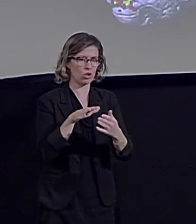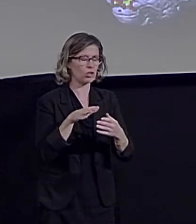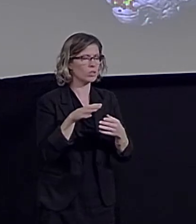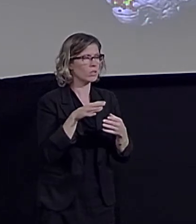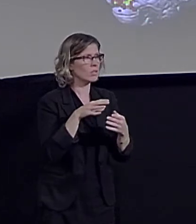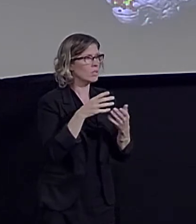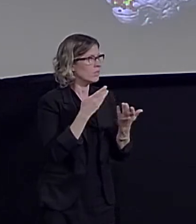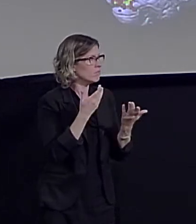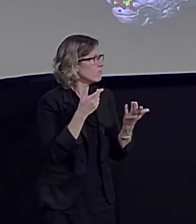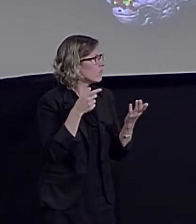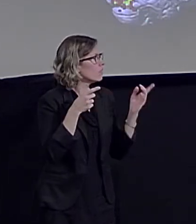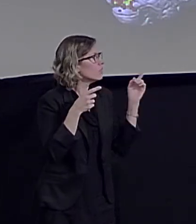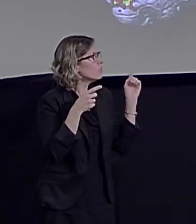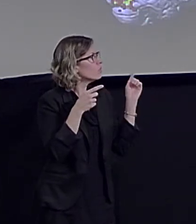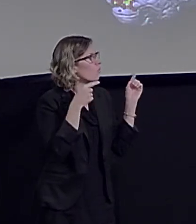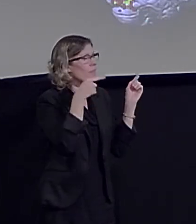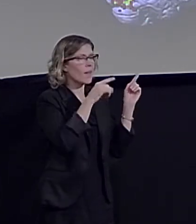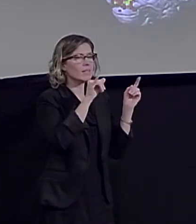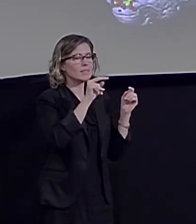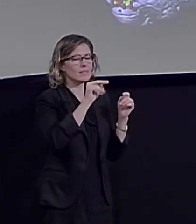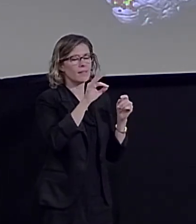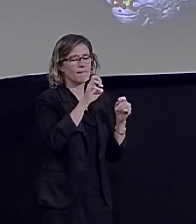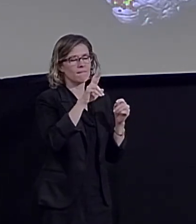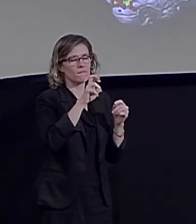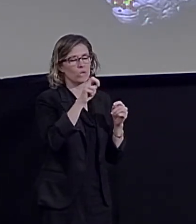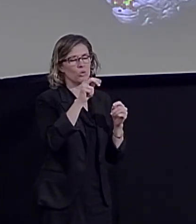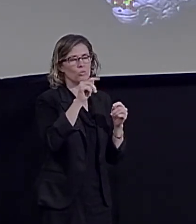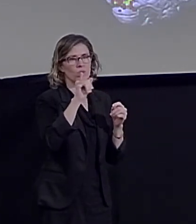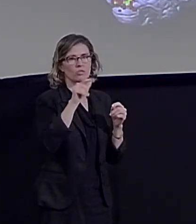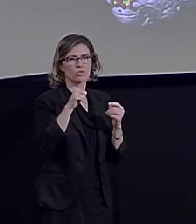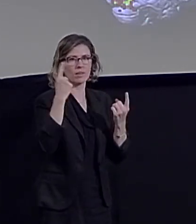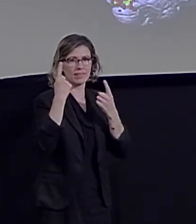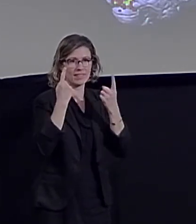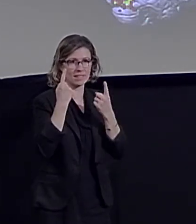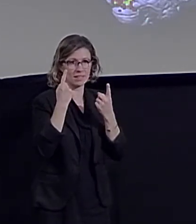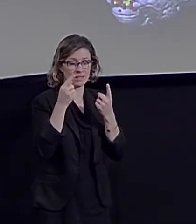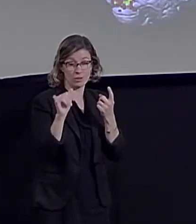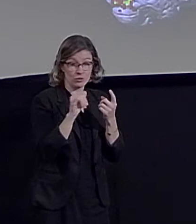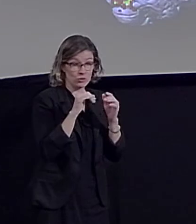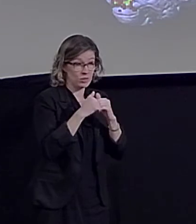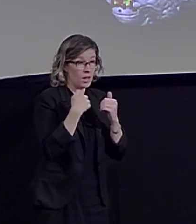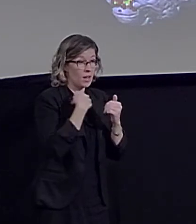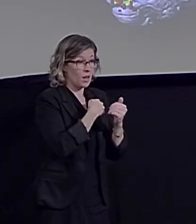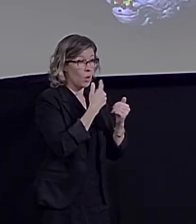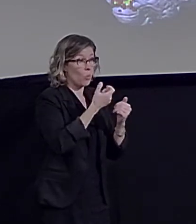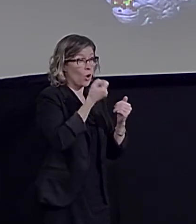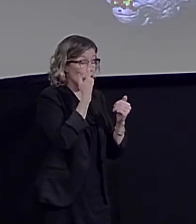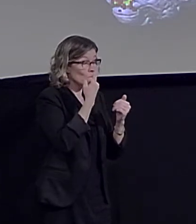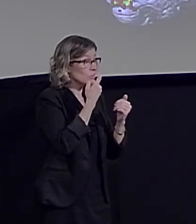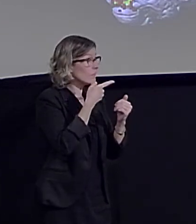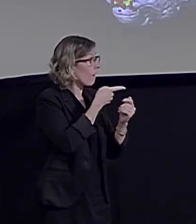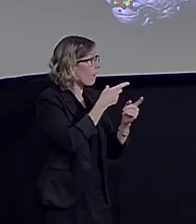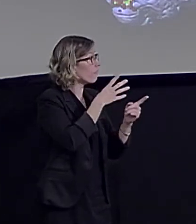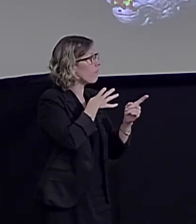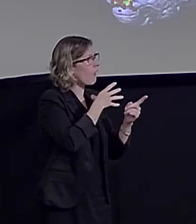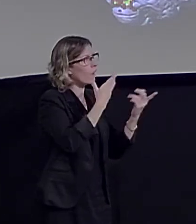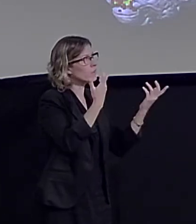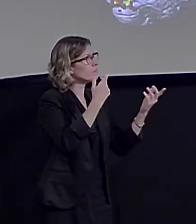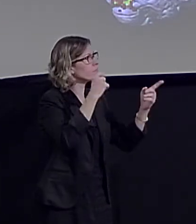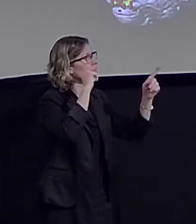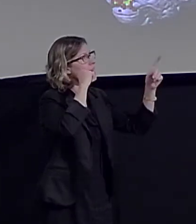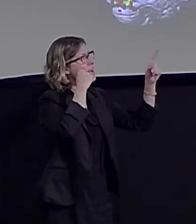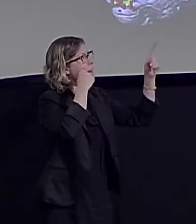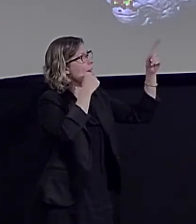that's just called inferential thinking. So in the same way as you will understand why the apple is falling down, or